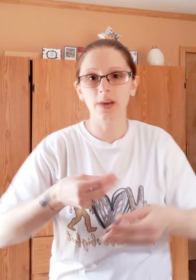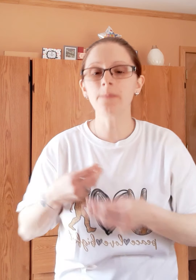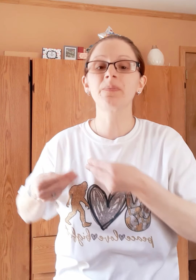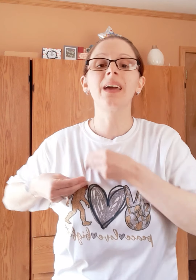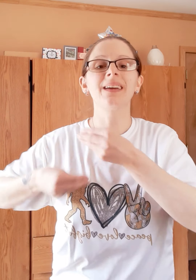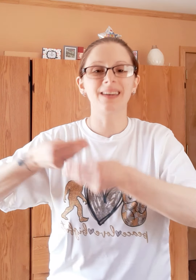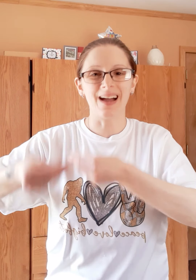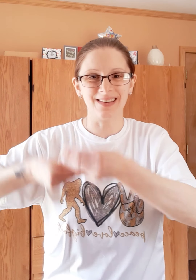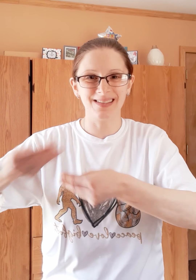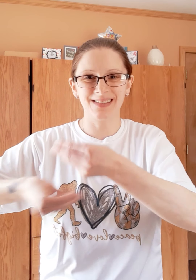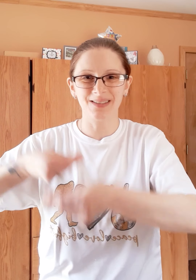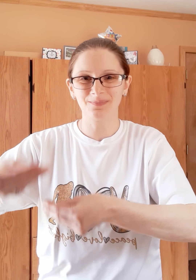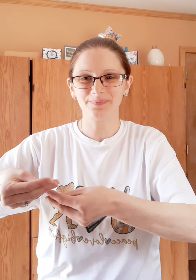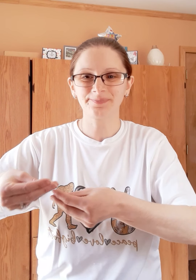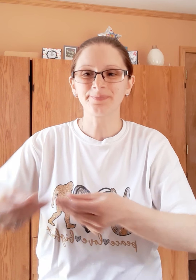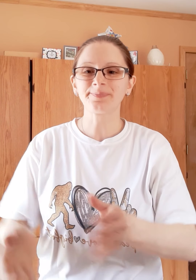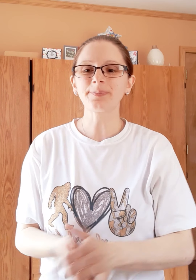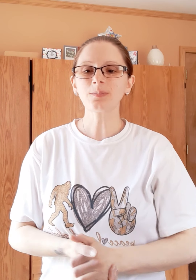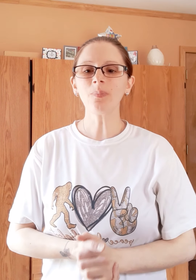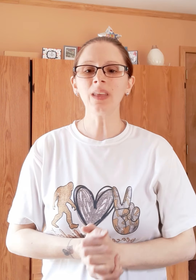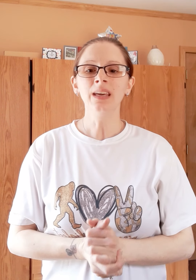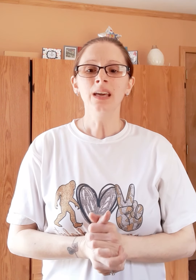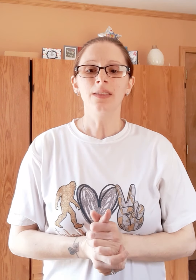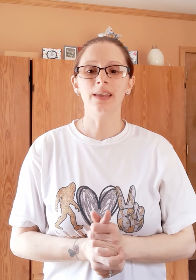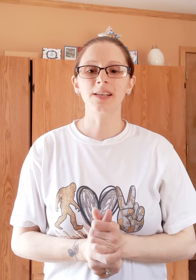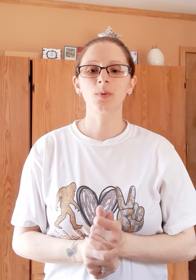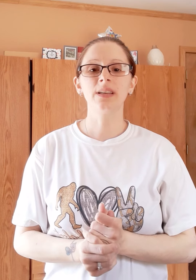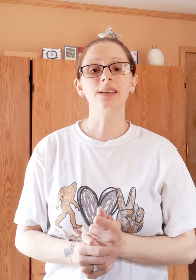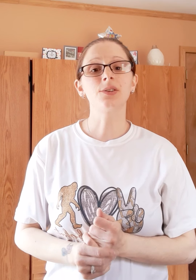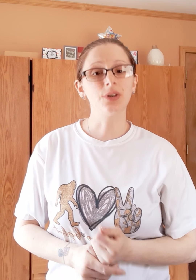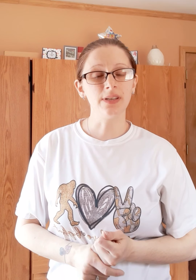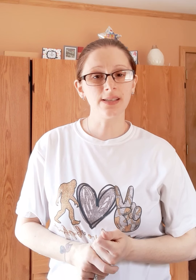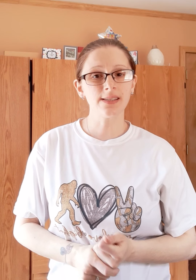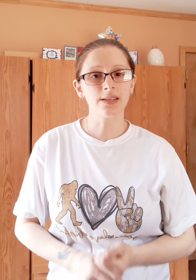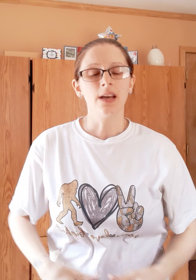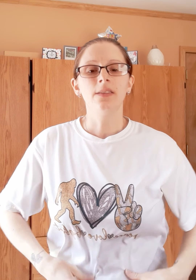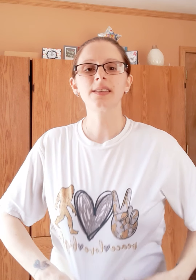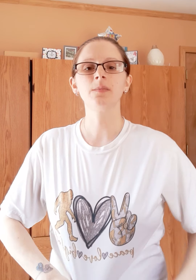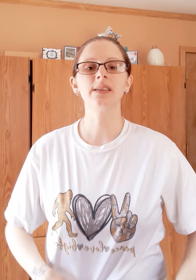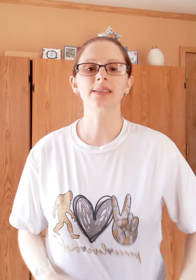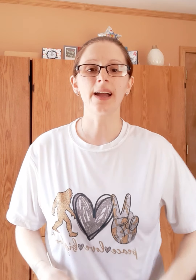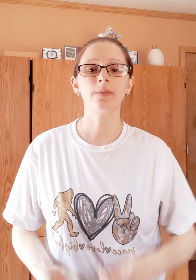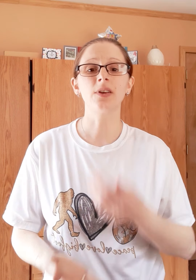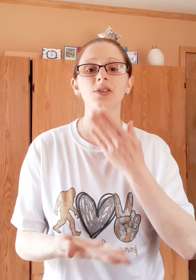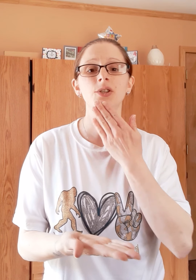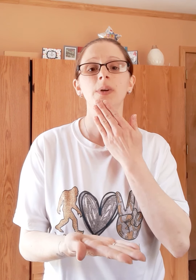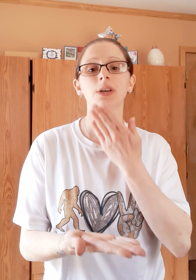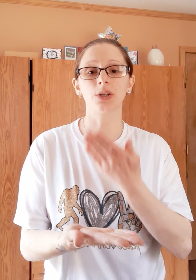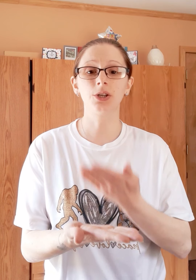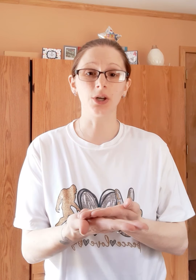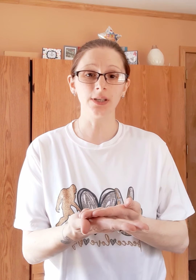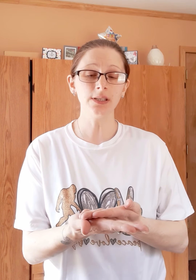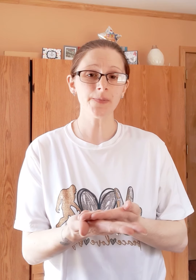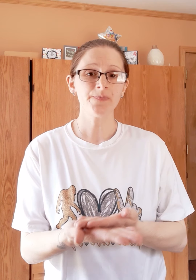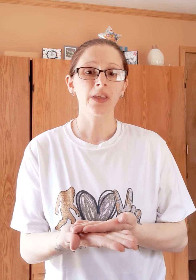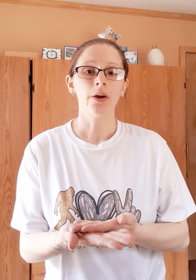okay? Kindness. The next one is goodness. This can be signed by just doing good,